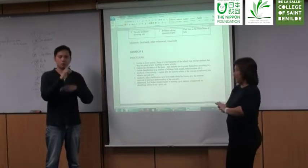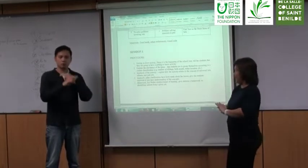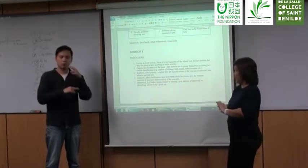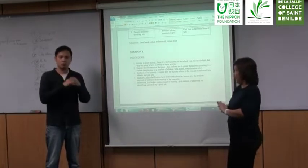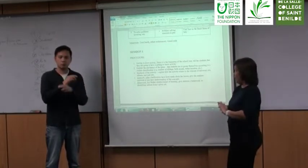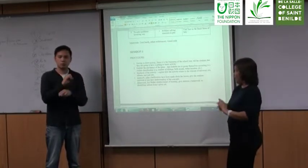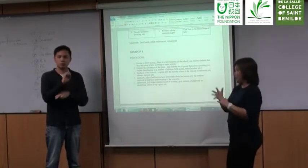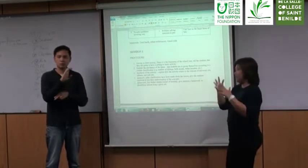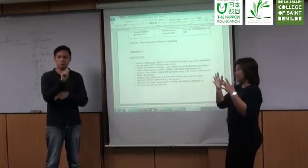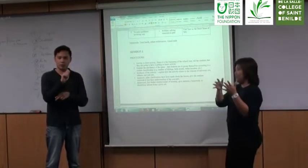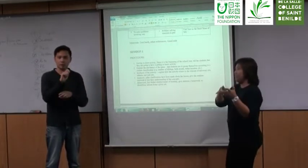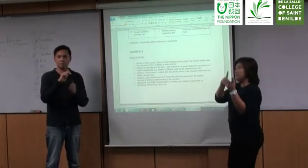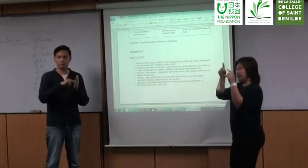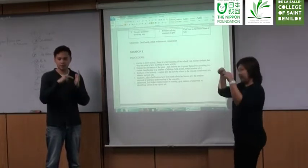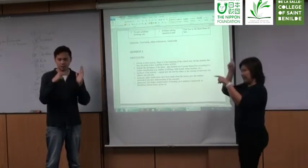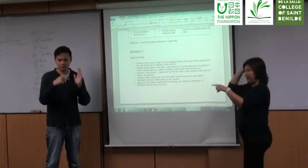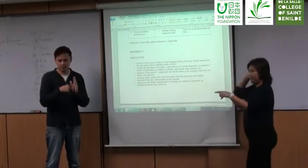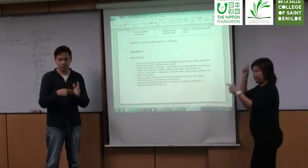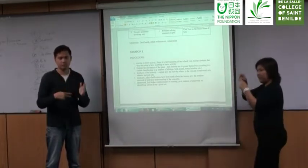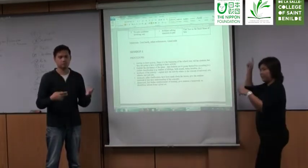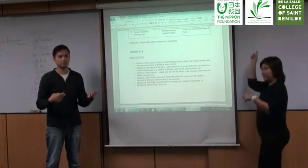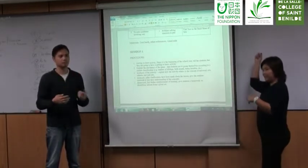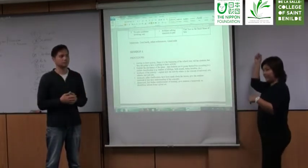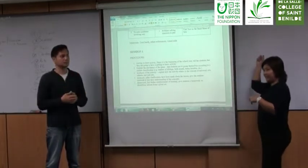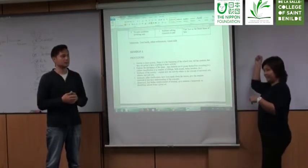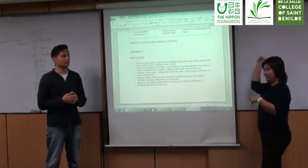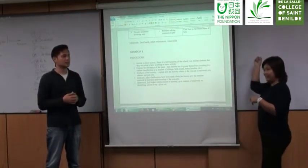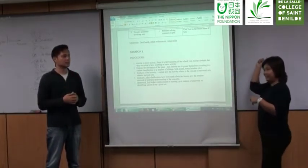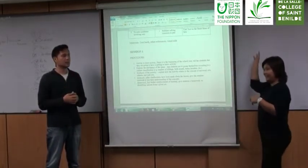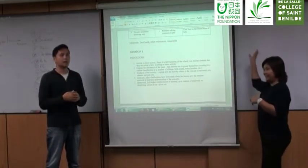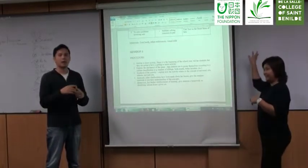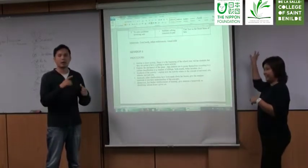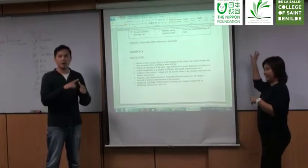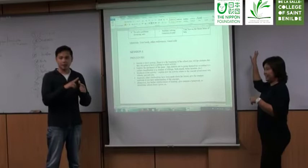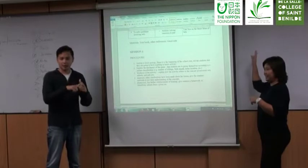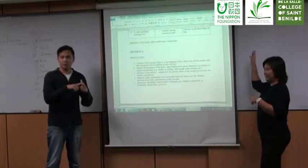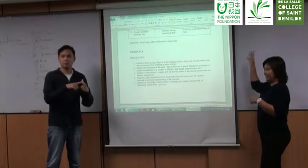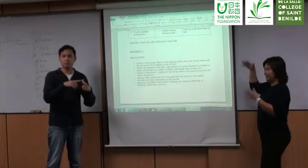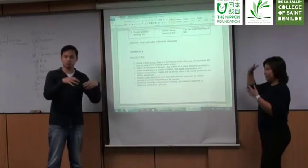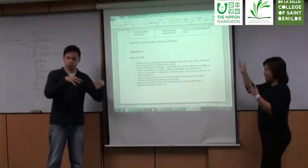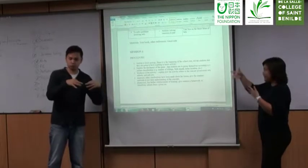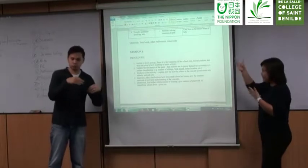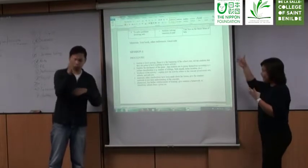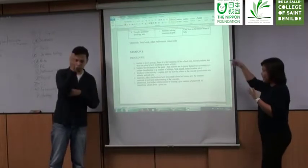sets like that. Then afterwards, then I will connect it to